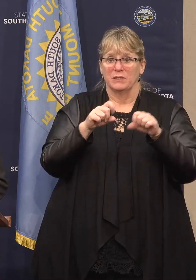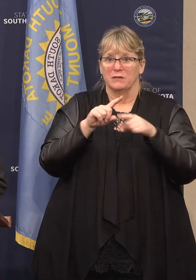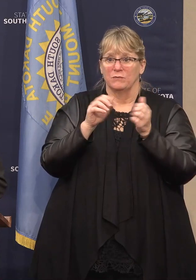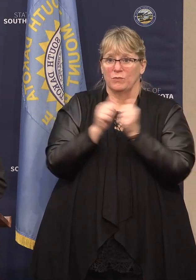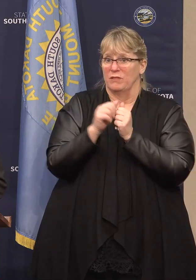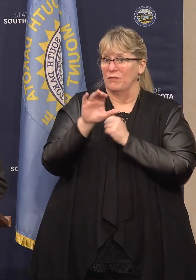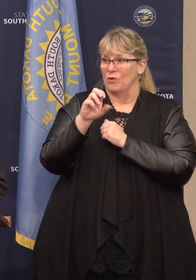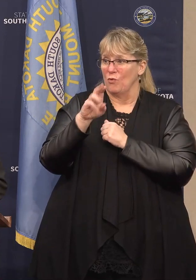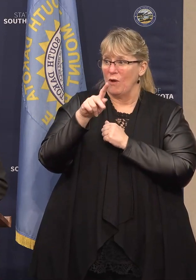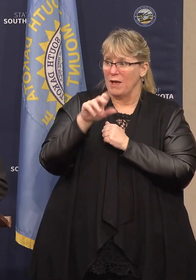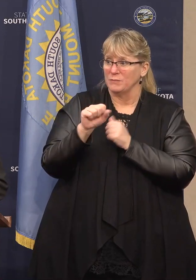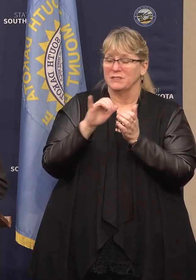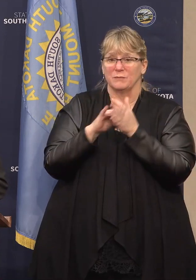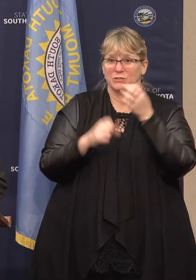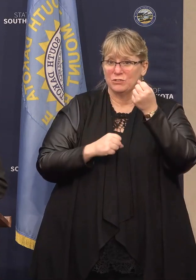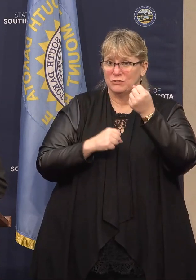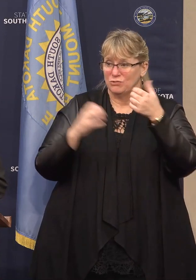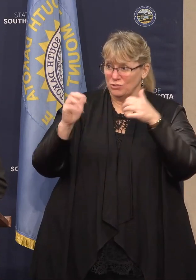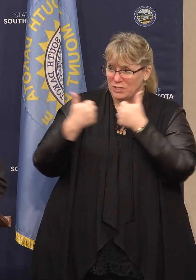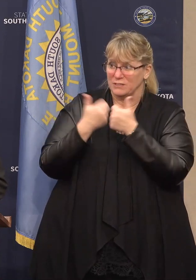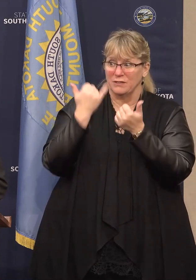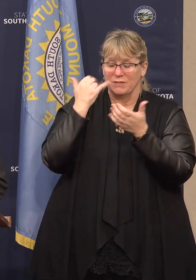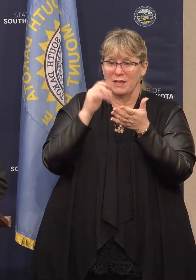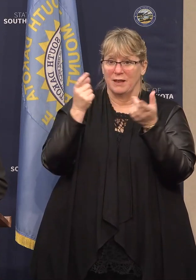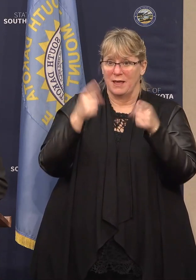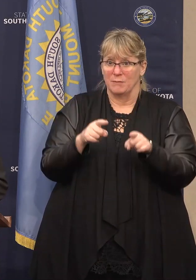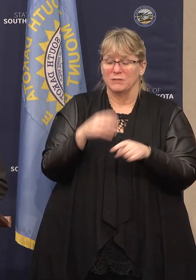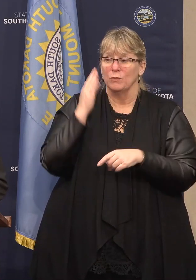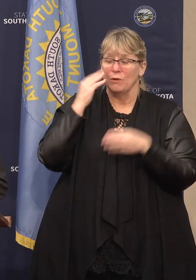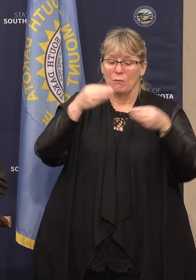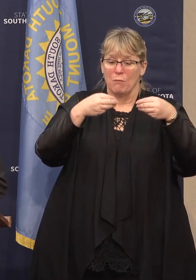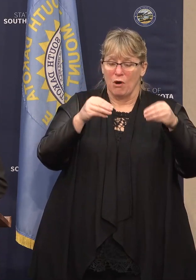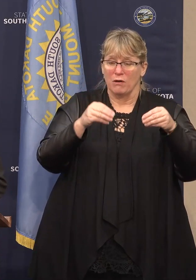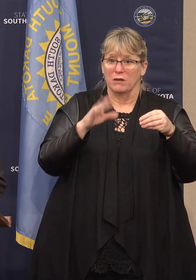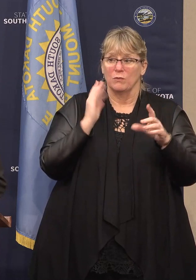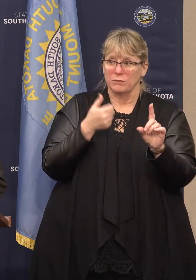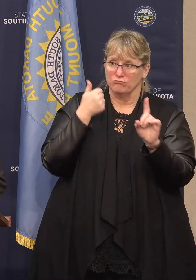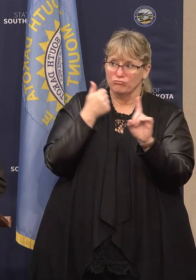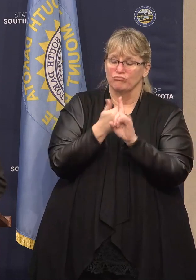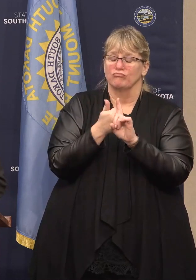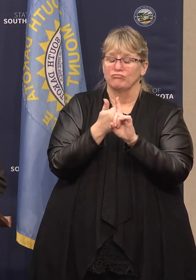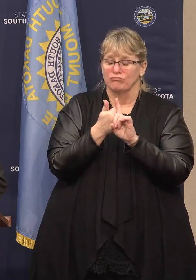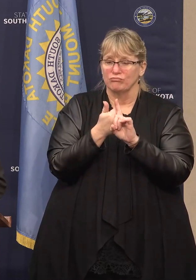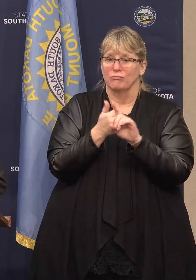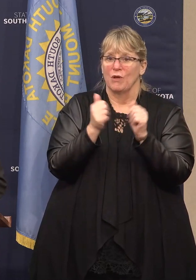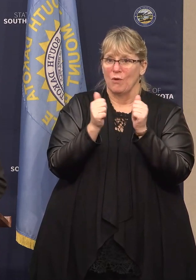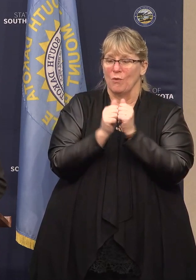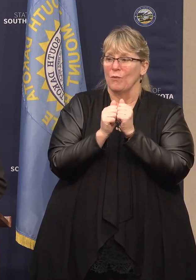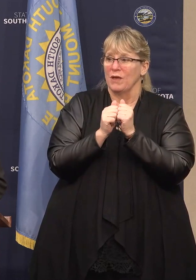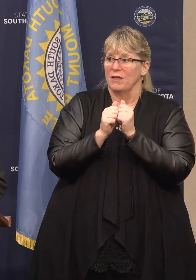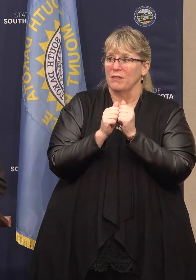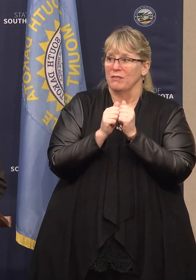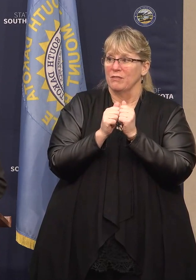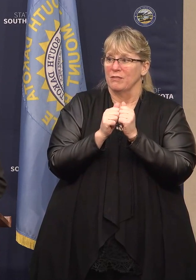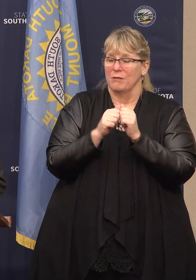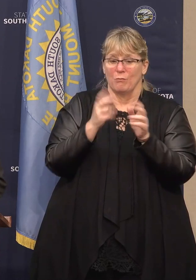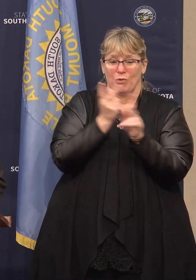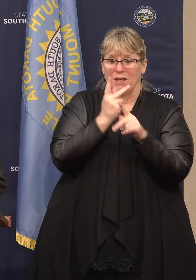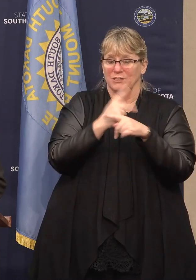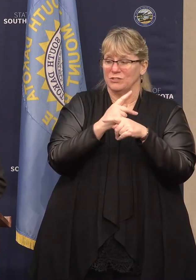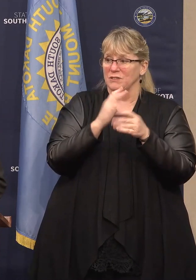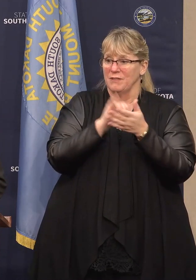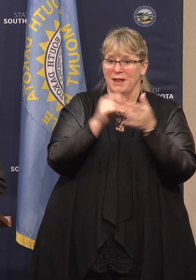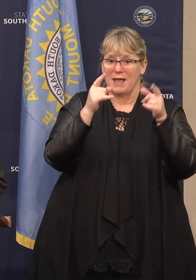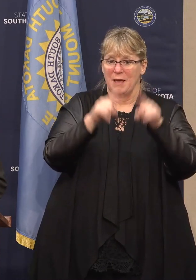them is going to be challenged if that happens. We also know our markets will be heavily impacted by overseas production and how that's